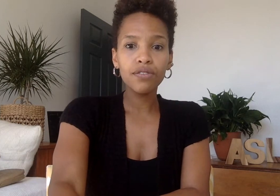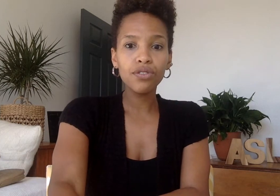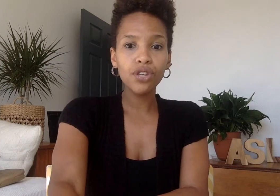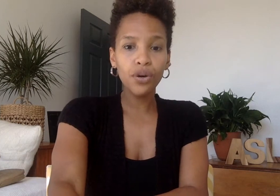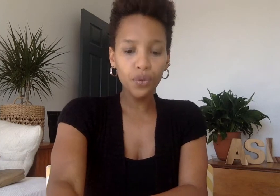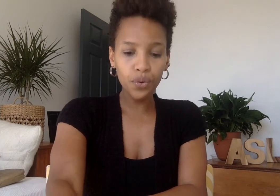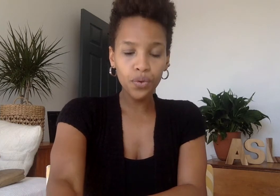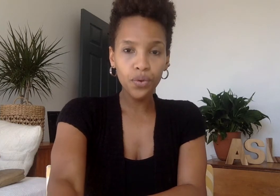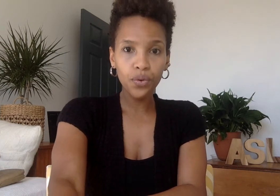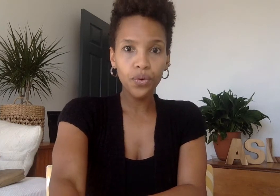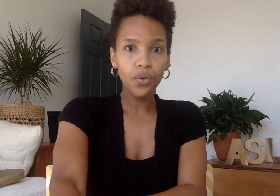So